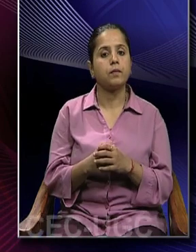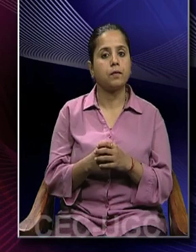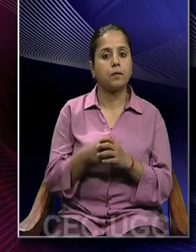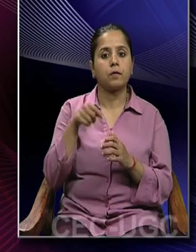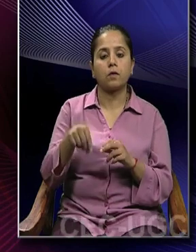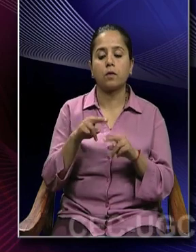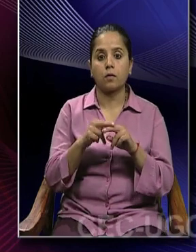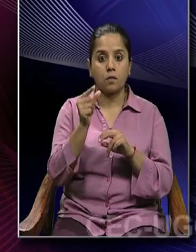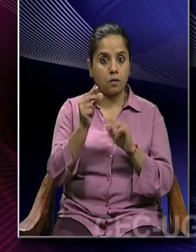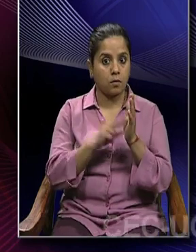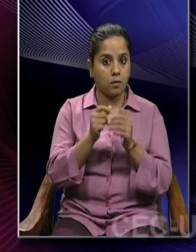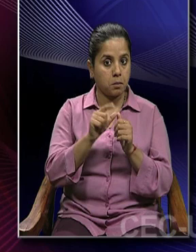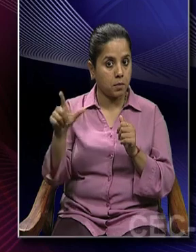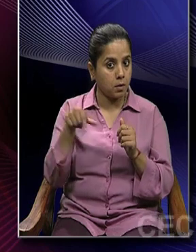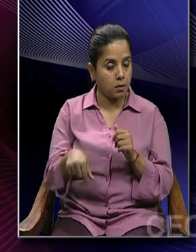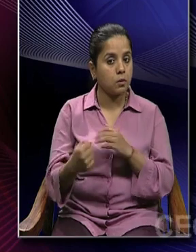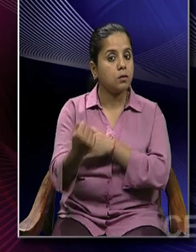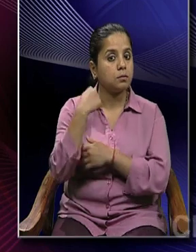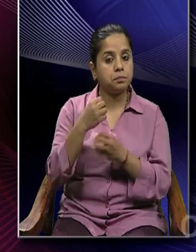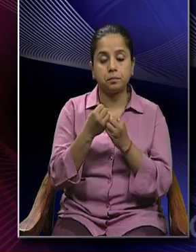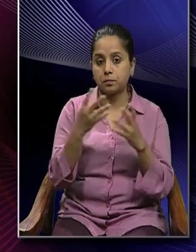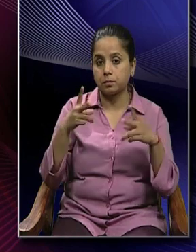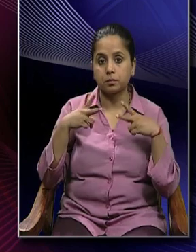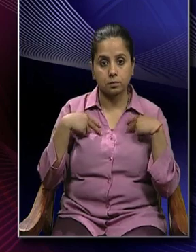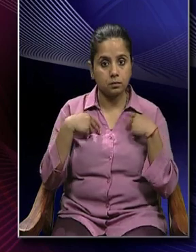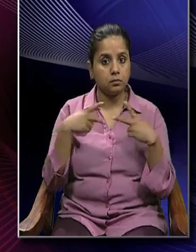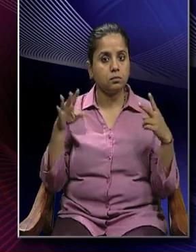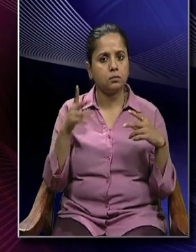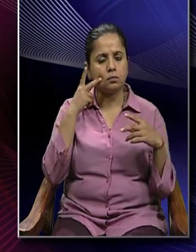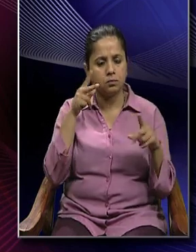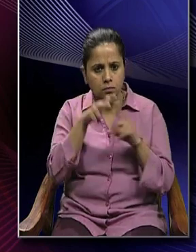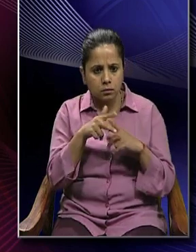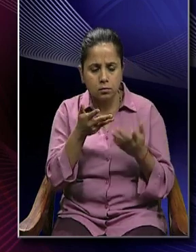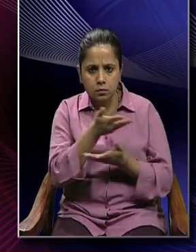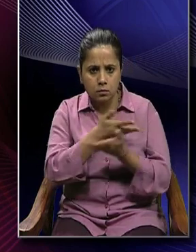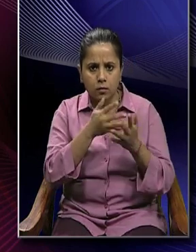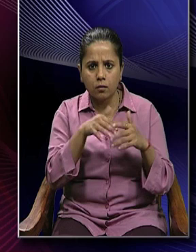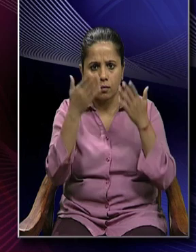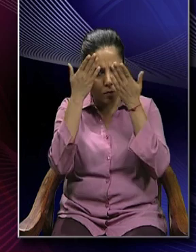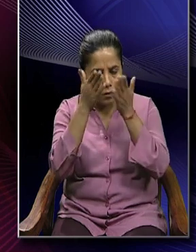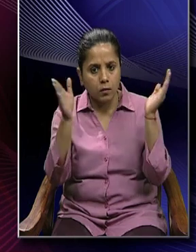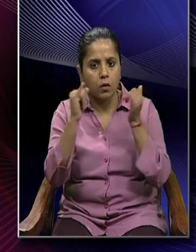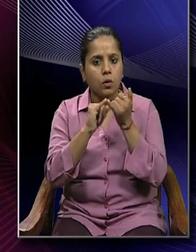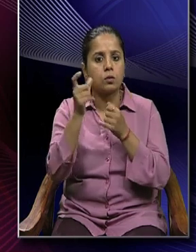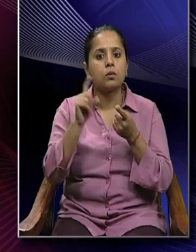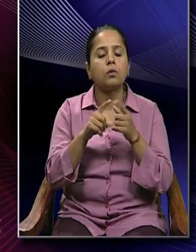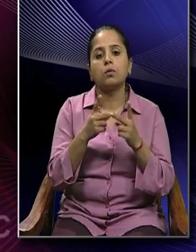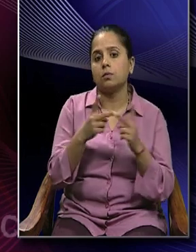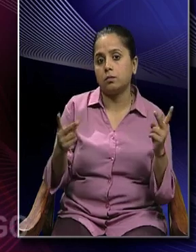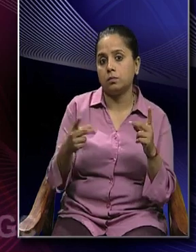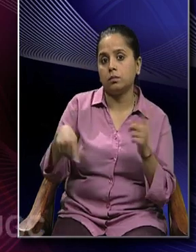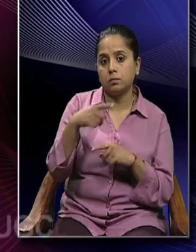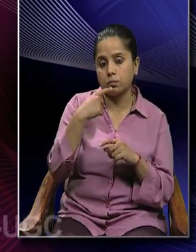the fundamental rights, and many times how courts they have intervened and how they have widened the scope of the fundamental